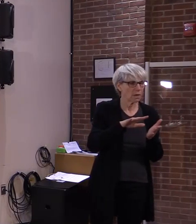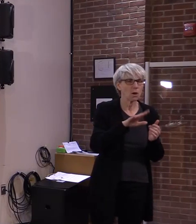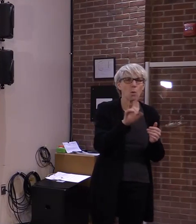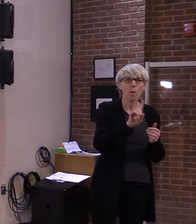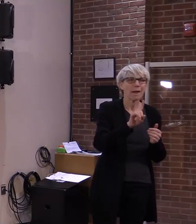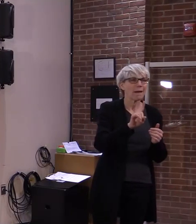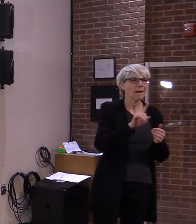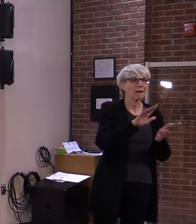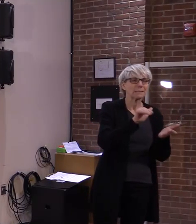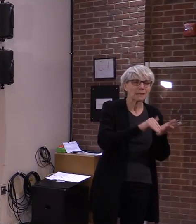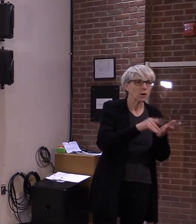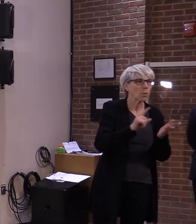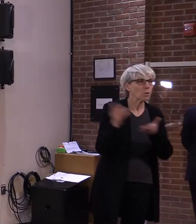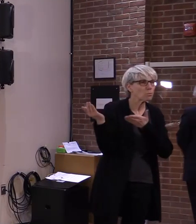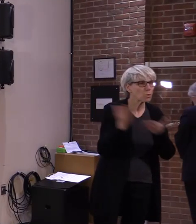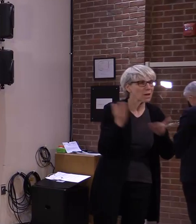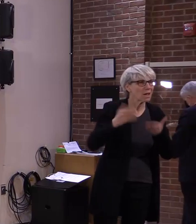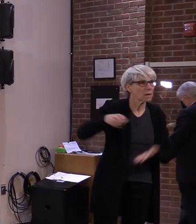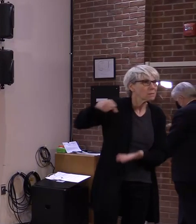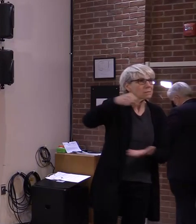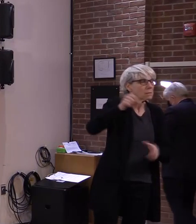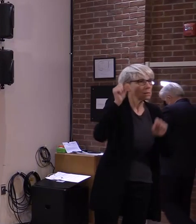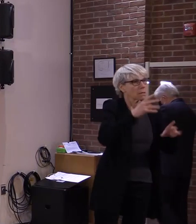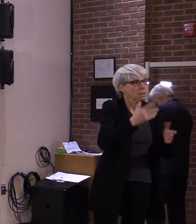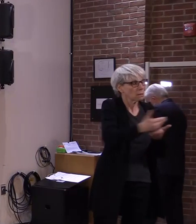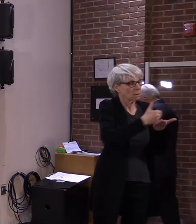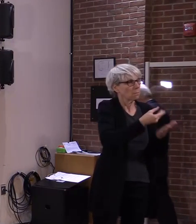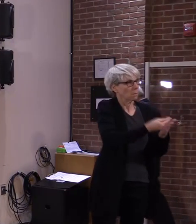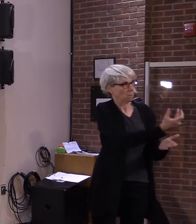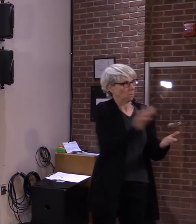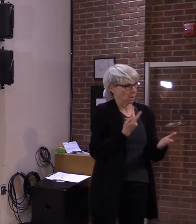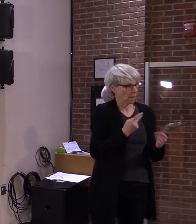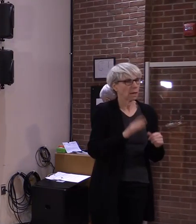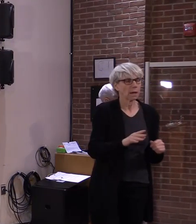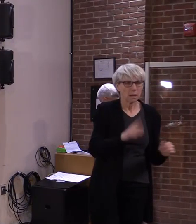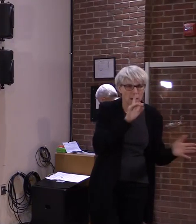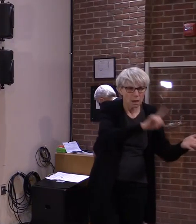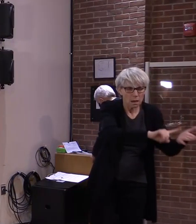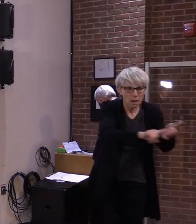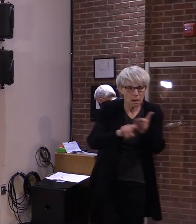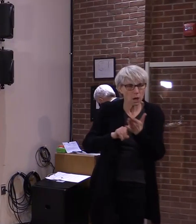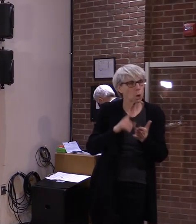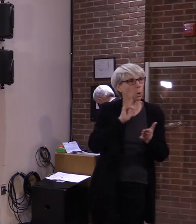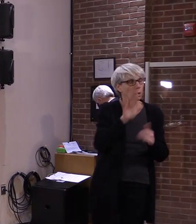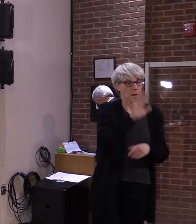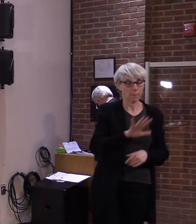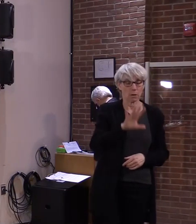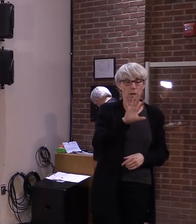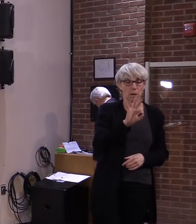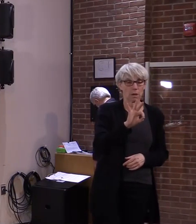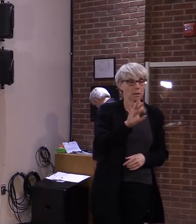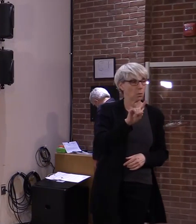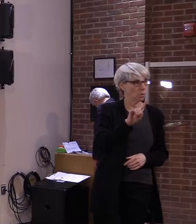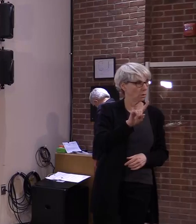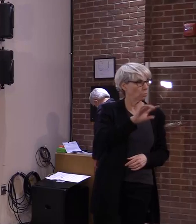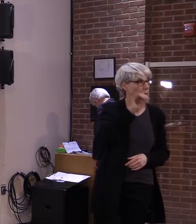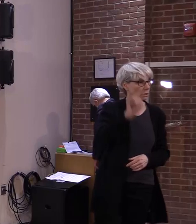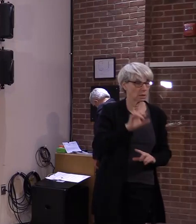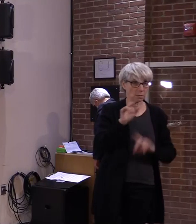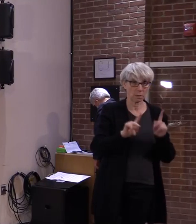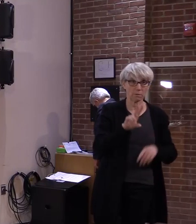state. And we came up with about 91% people in the state, at least in favor